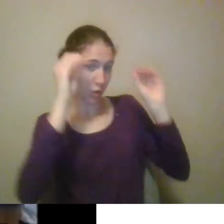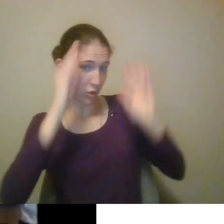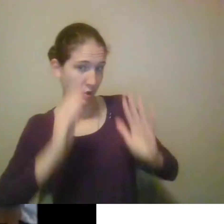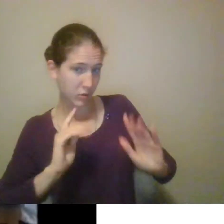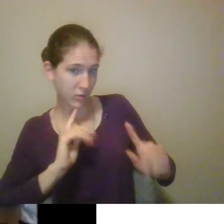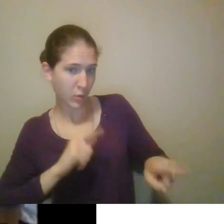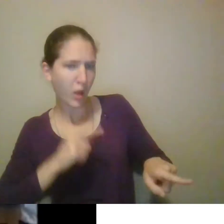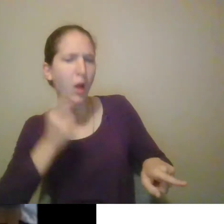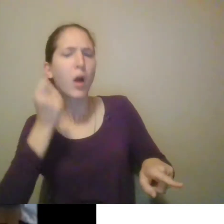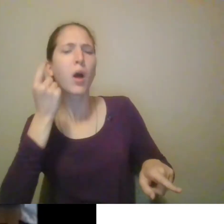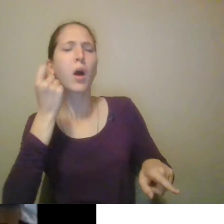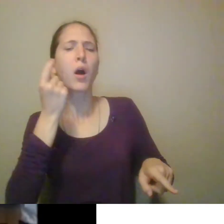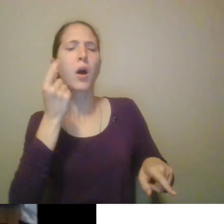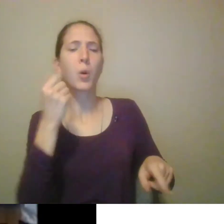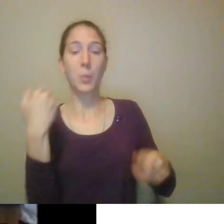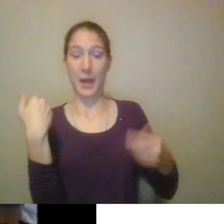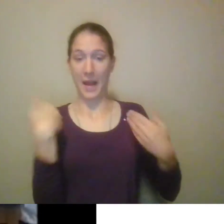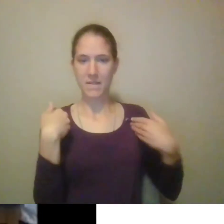plant